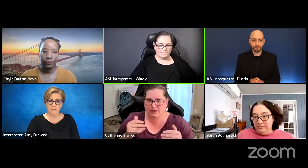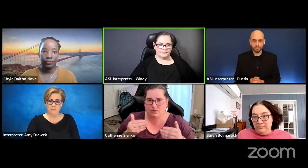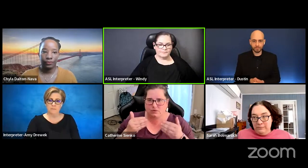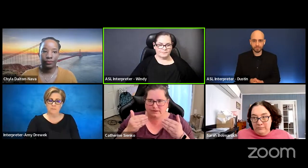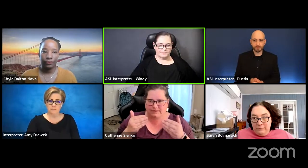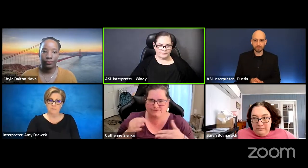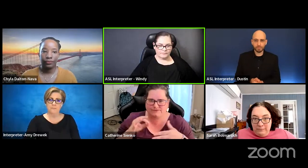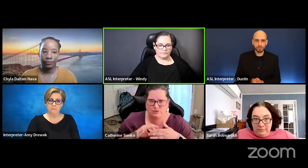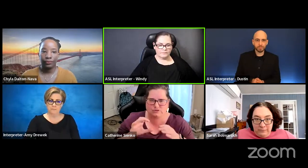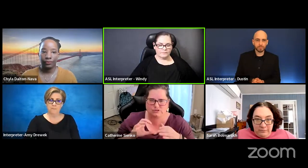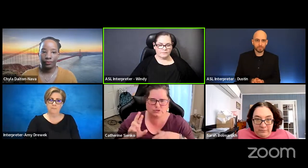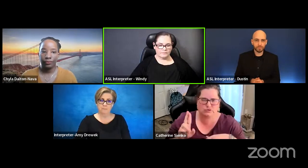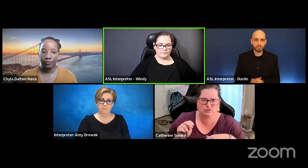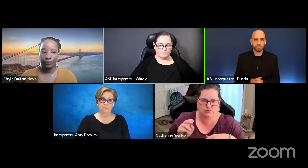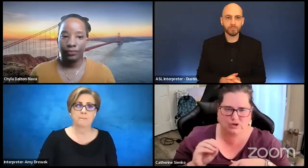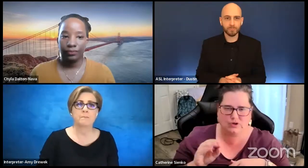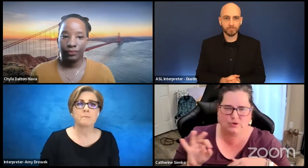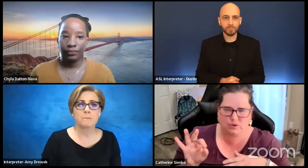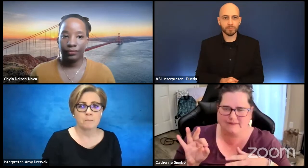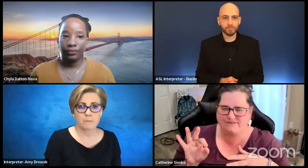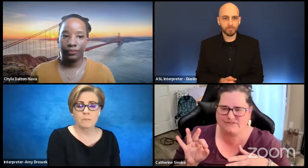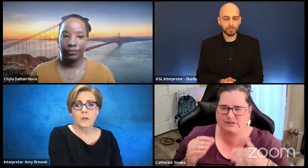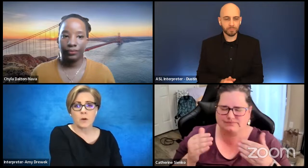Commissioner Kidd, I second that.